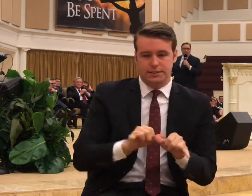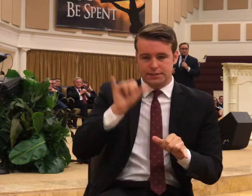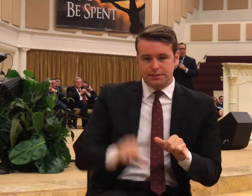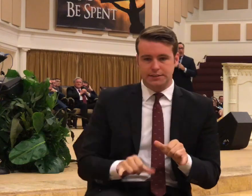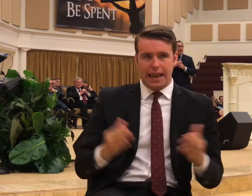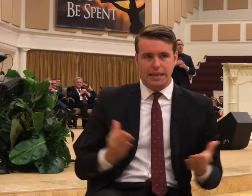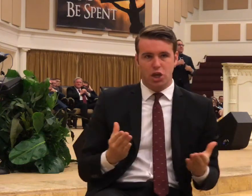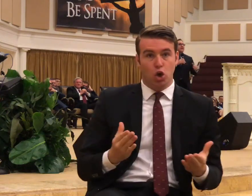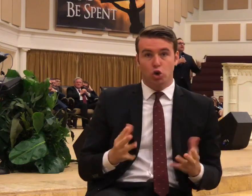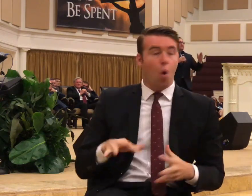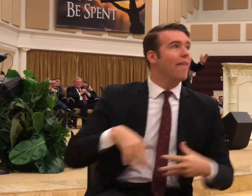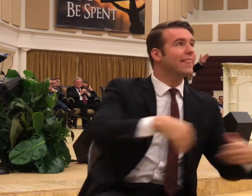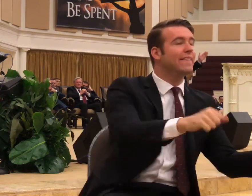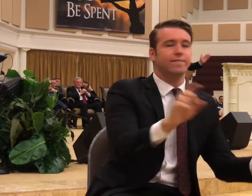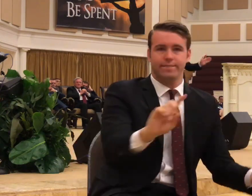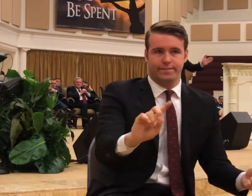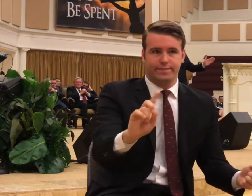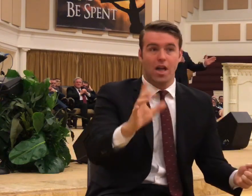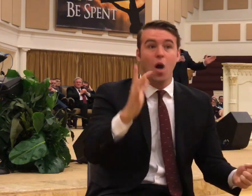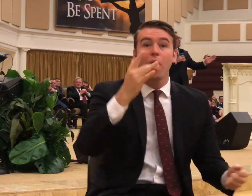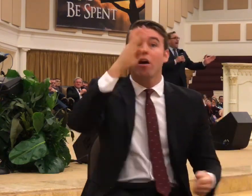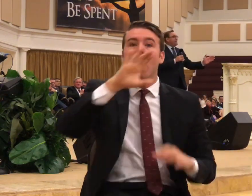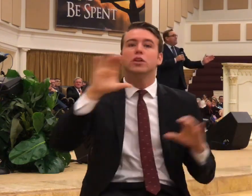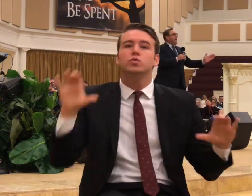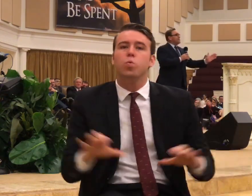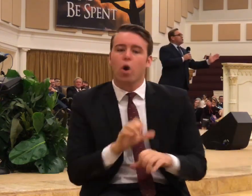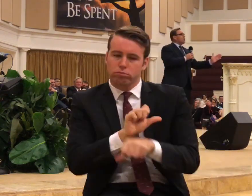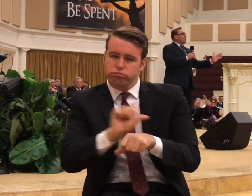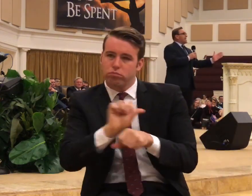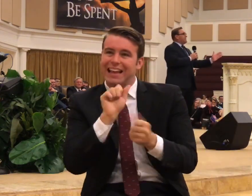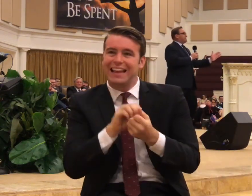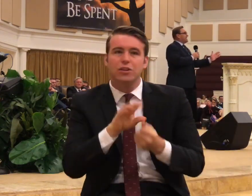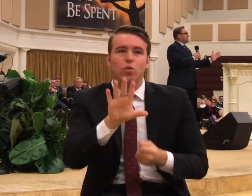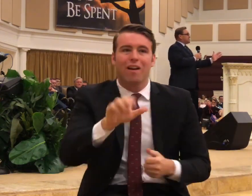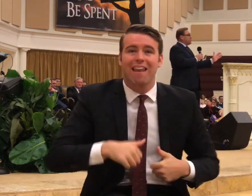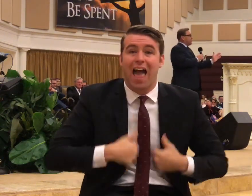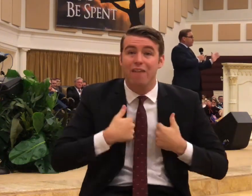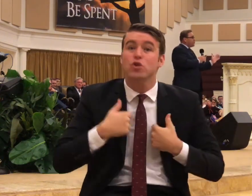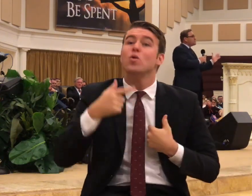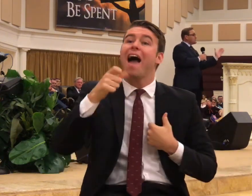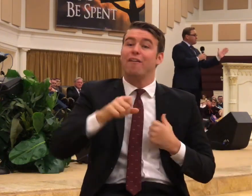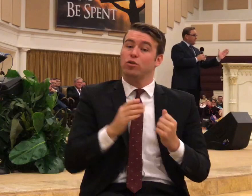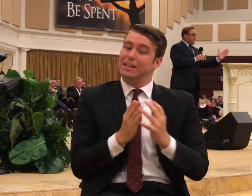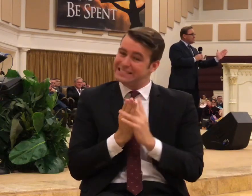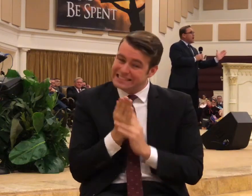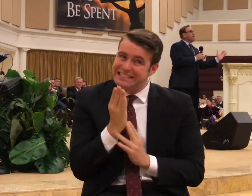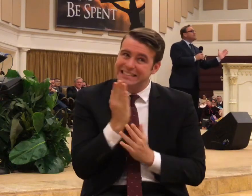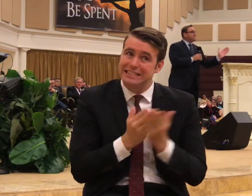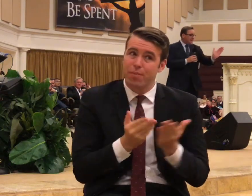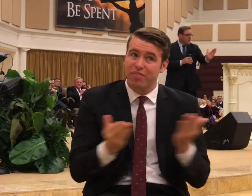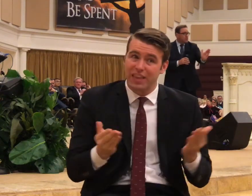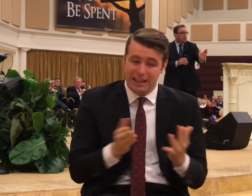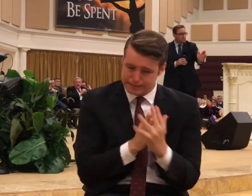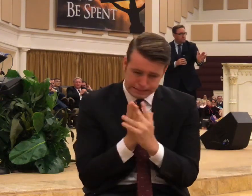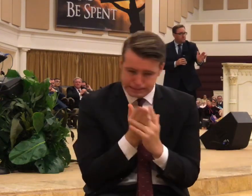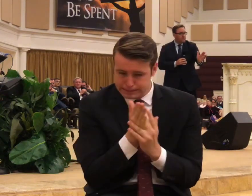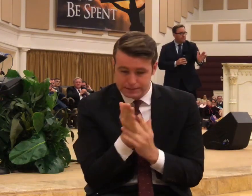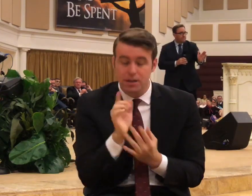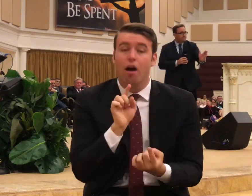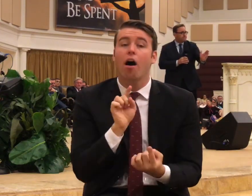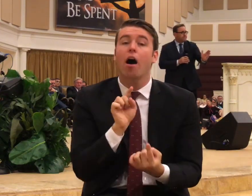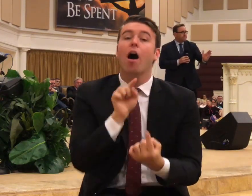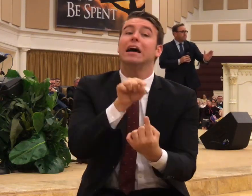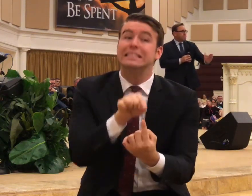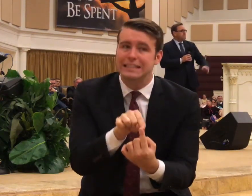we heard this morning, because God's working on your life, and you're going to have to get through some things until...